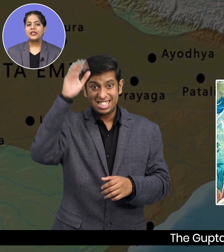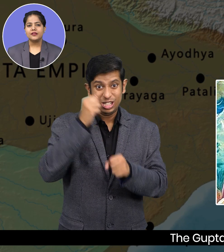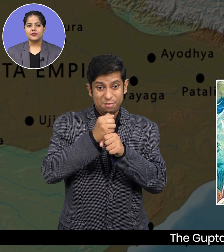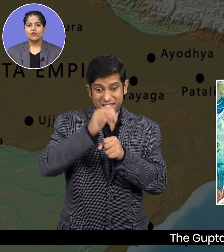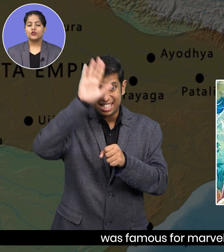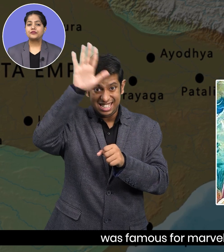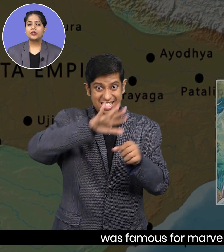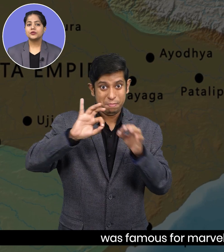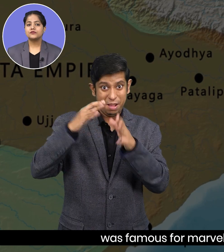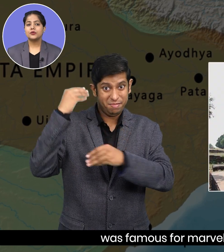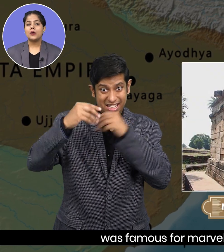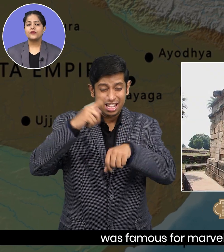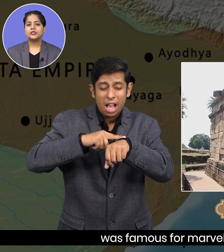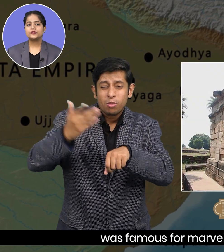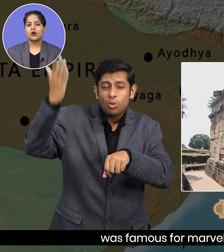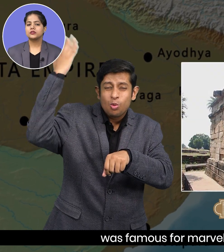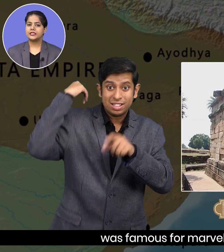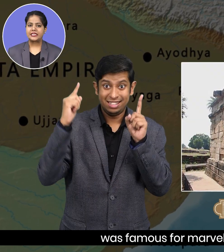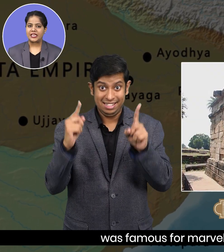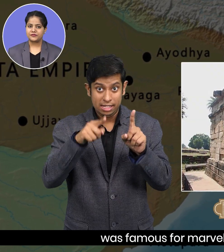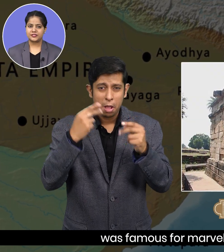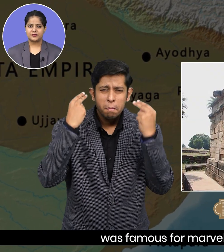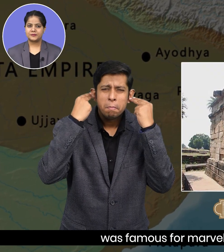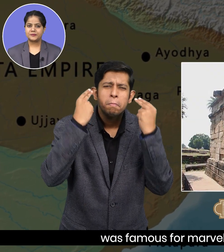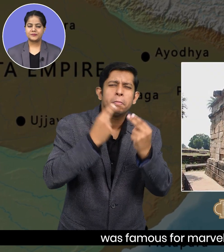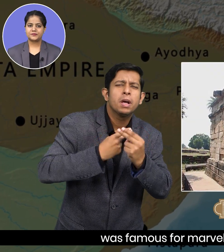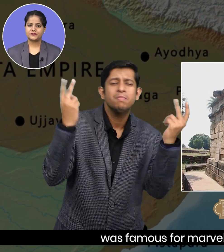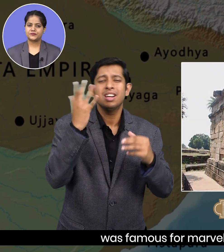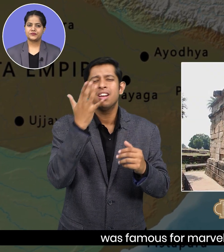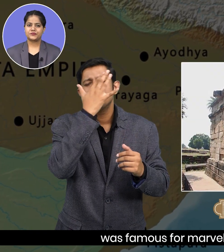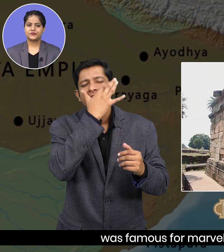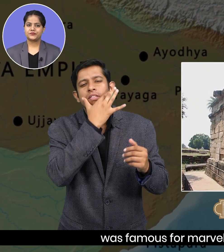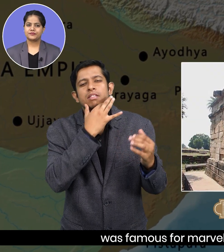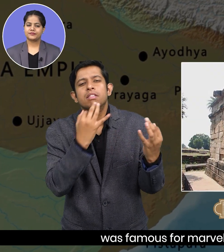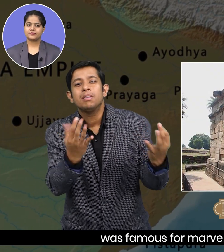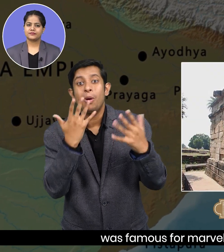The Gupta period was famous for marvelous rock-cut caves.